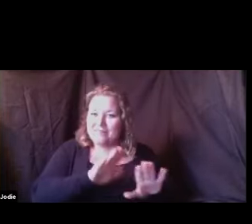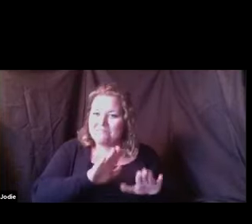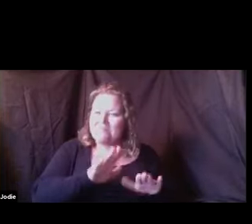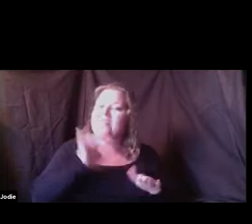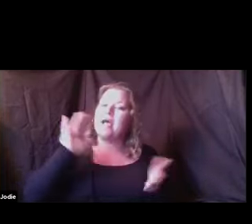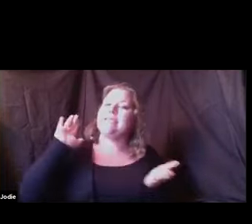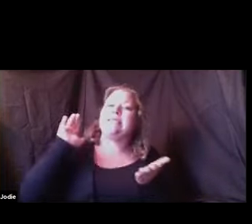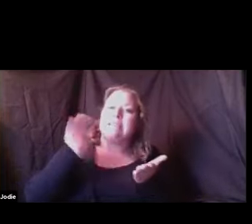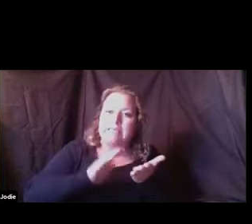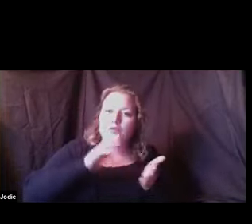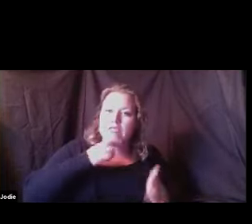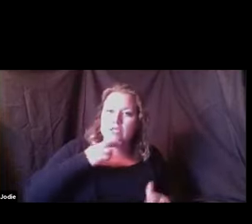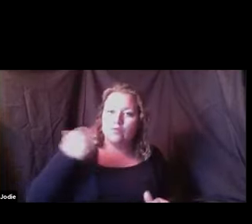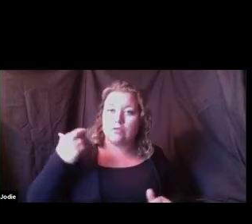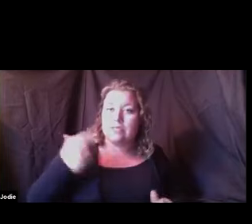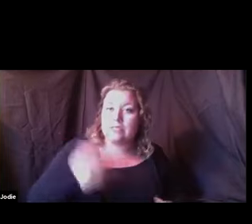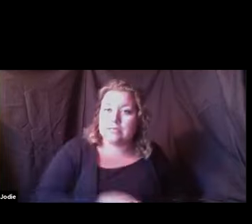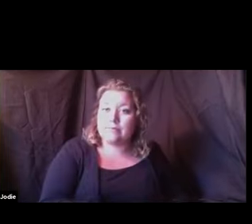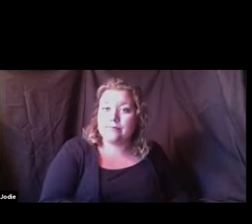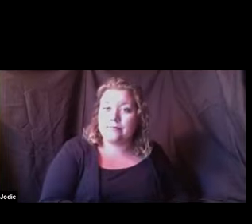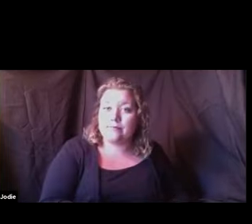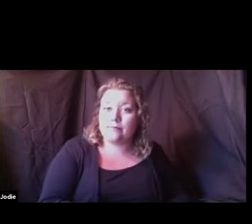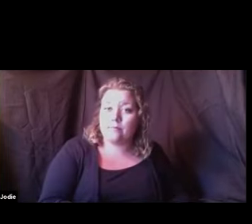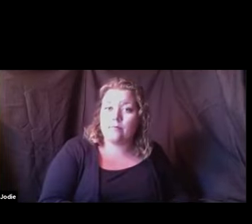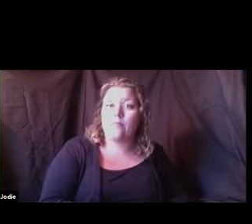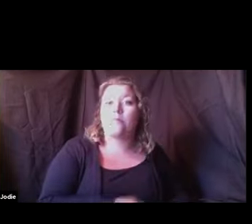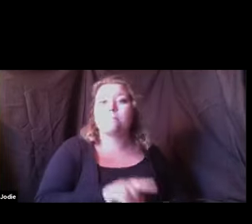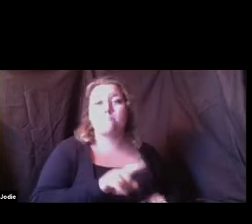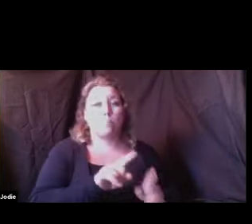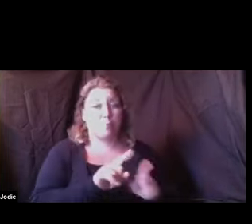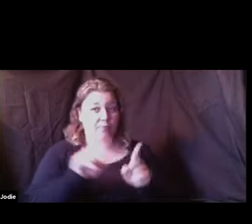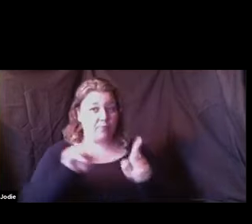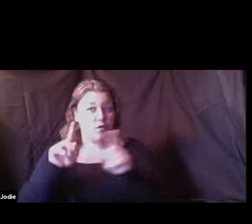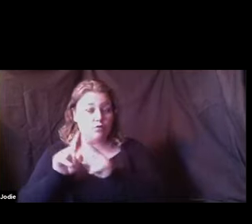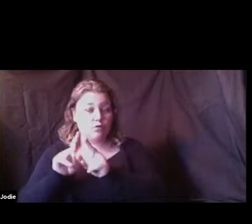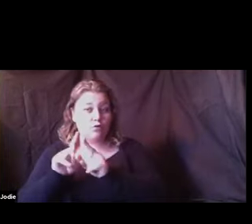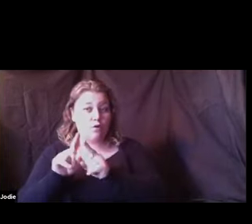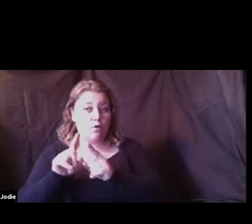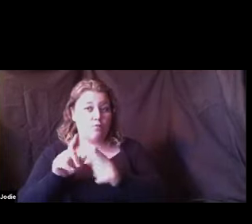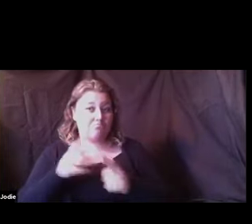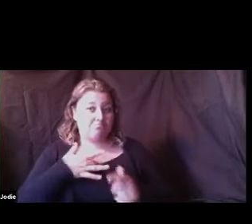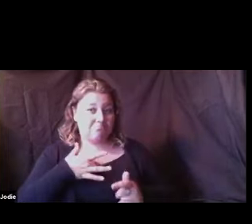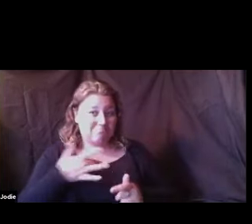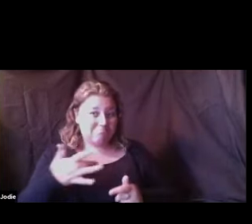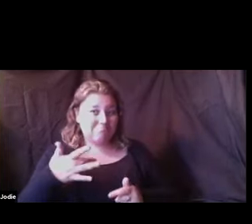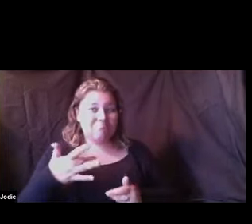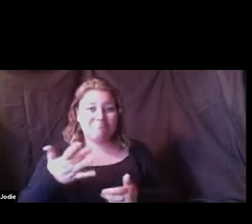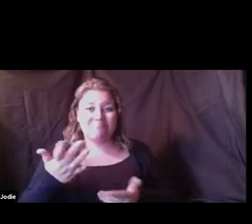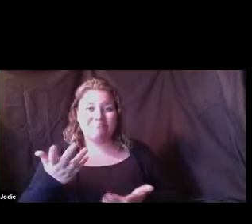risk level. In addition, I think they are typically not larger than